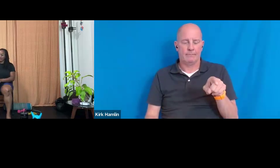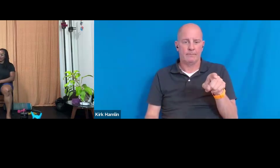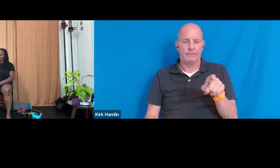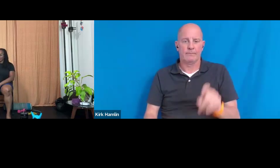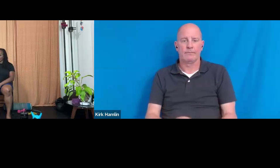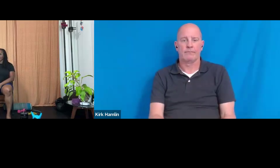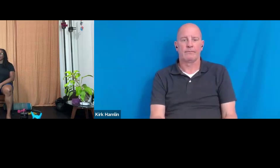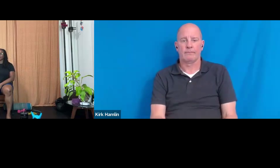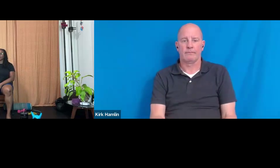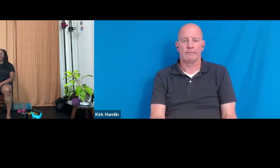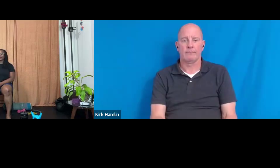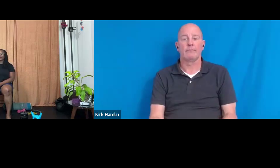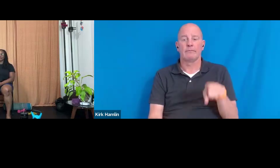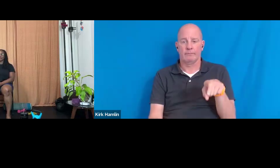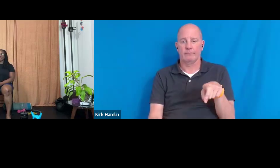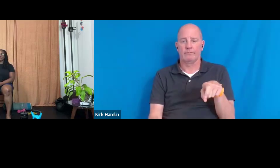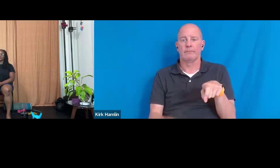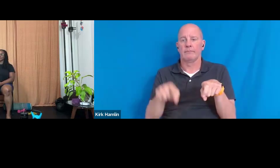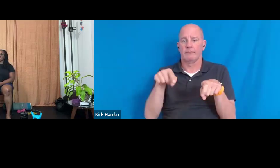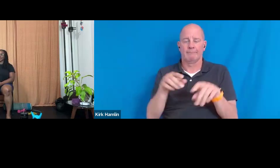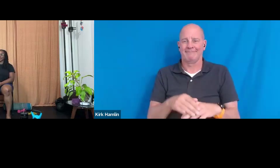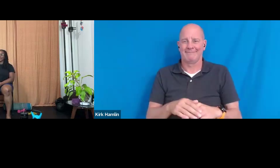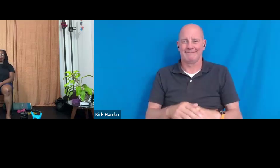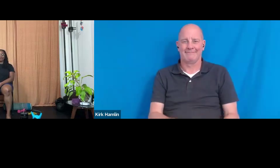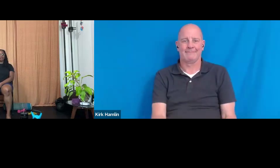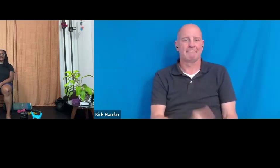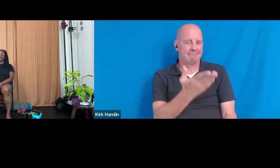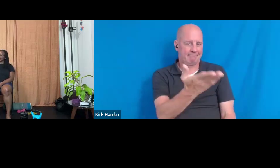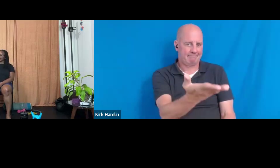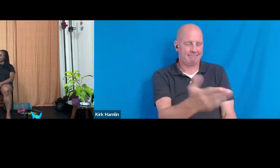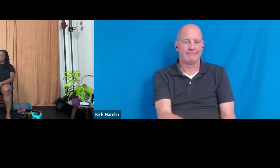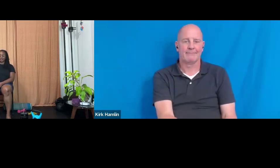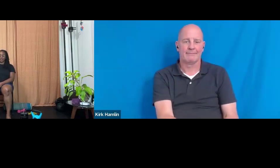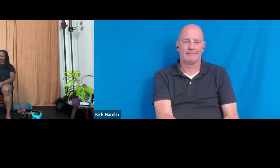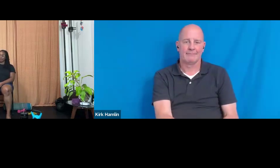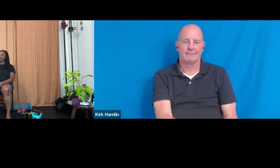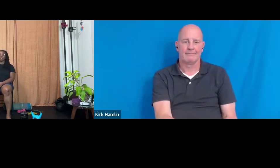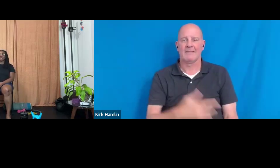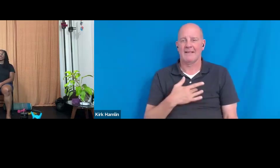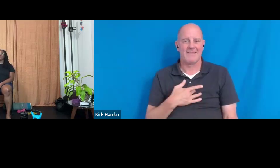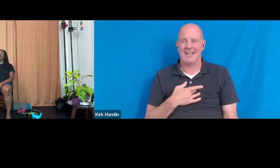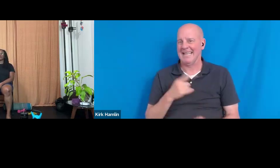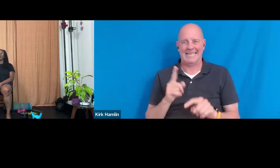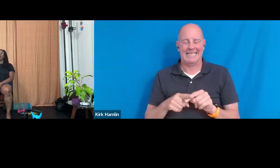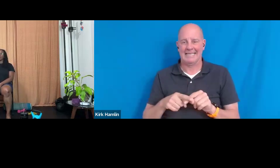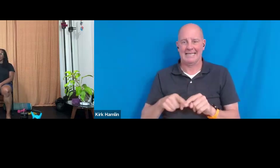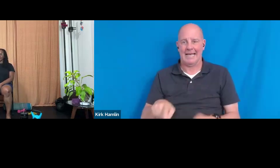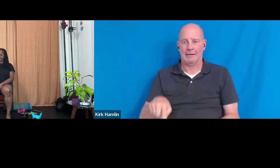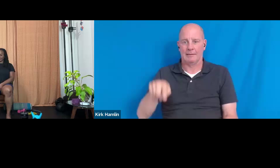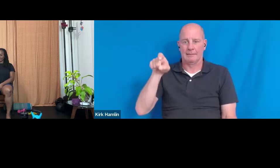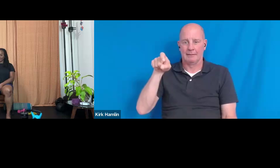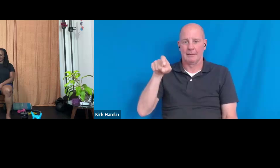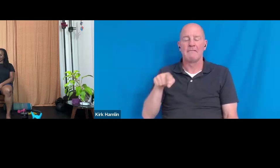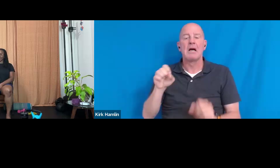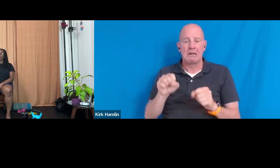bent, the other leg straight. You can opt for sliding. If you think lifting is not going to work, that's fine. Or